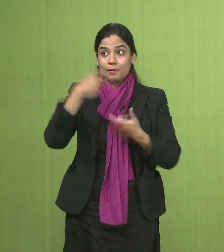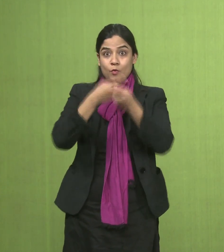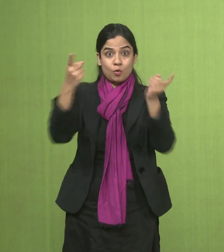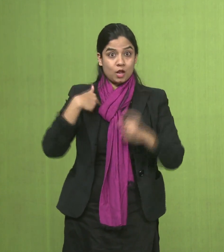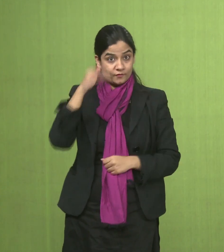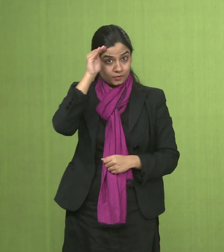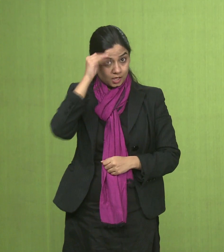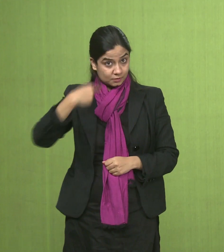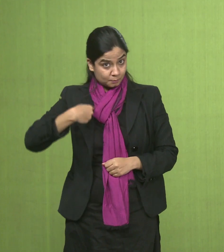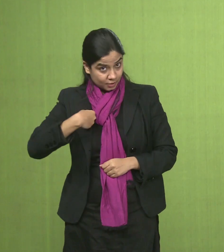heard.